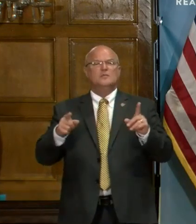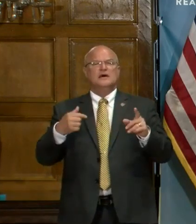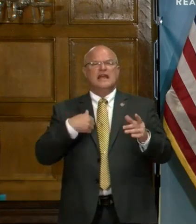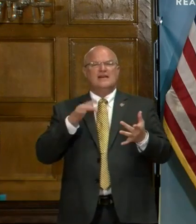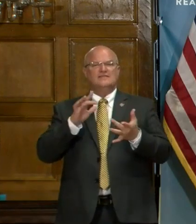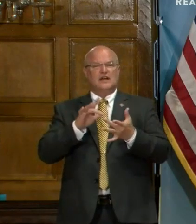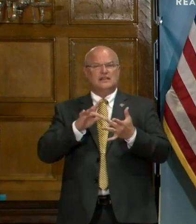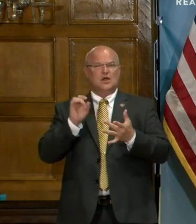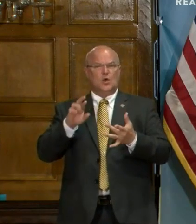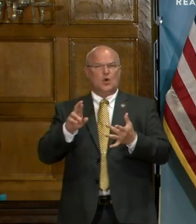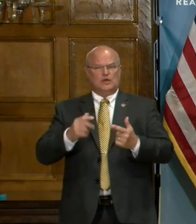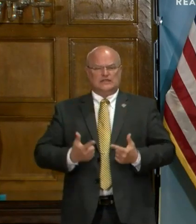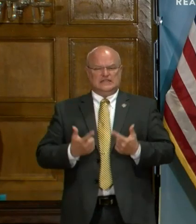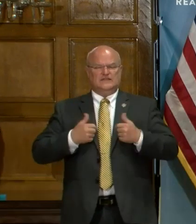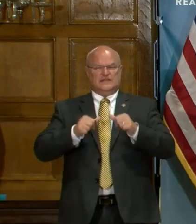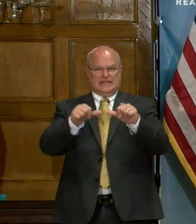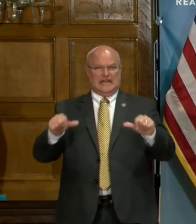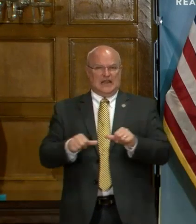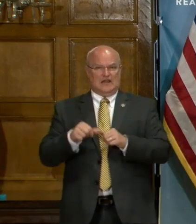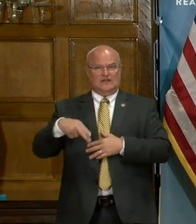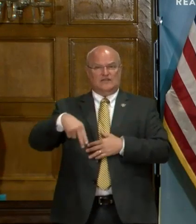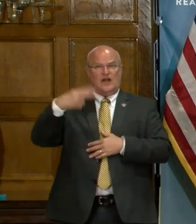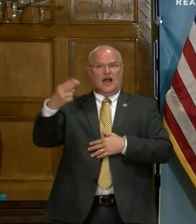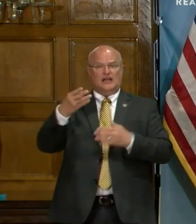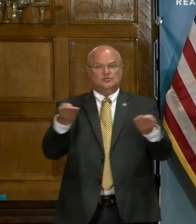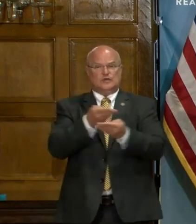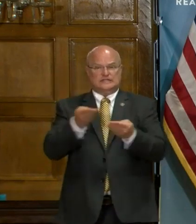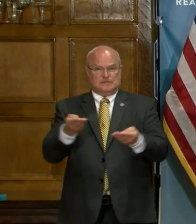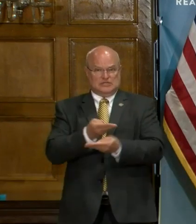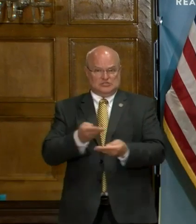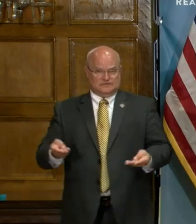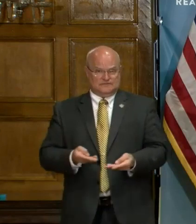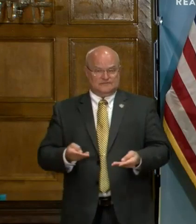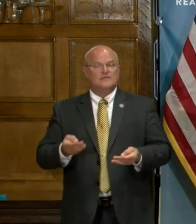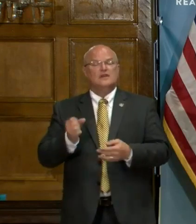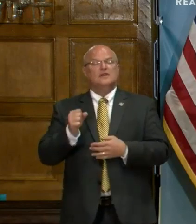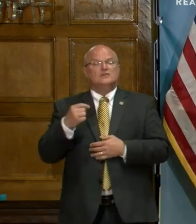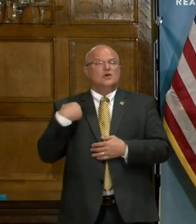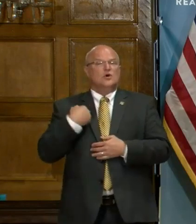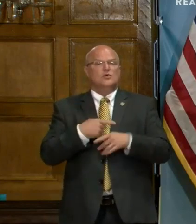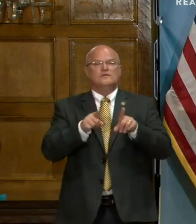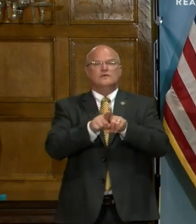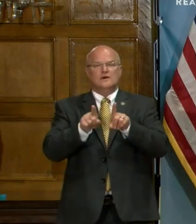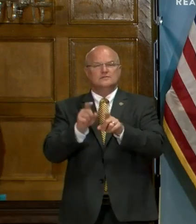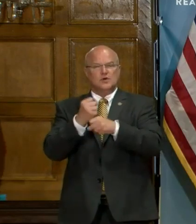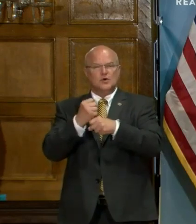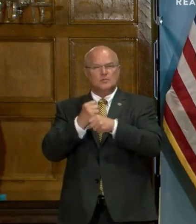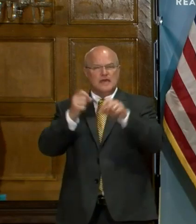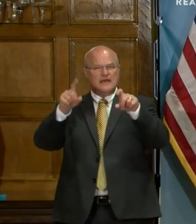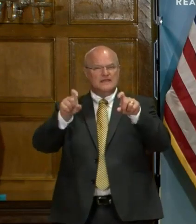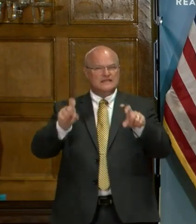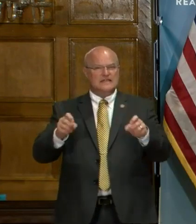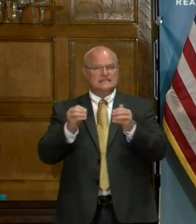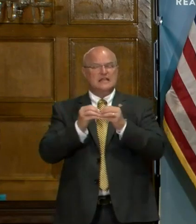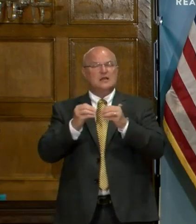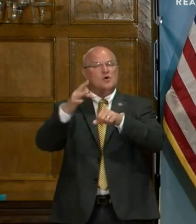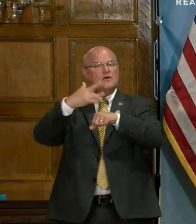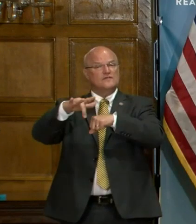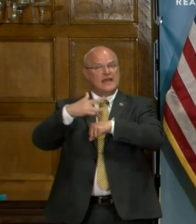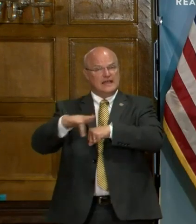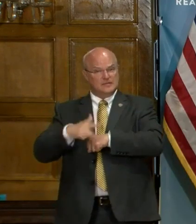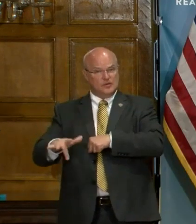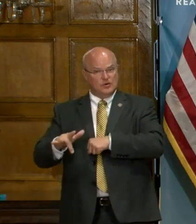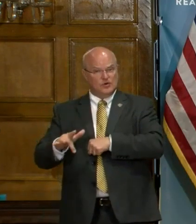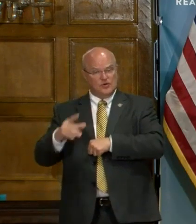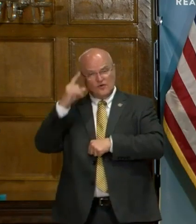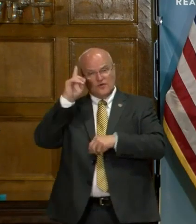have contact or are living in an area of higher transmission. We've also made the testing more